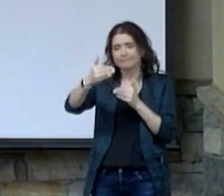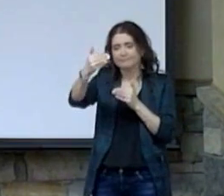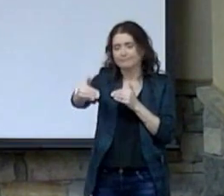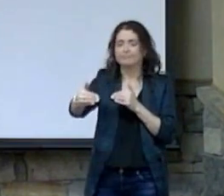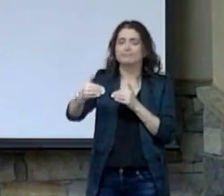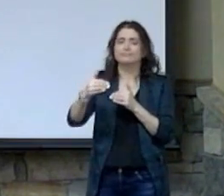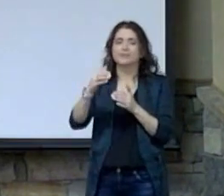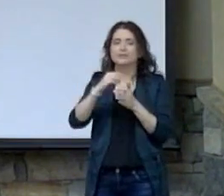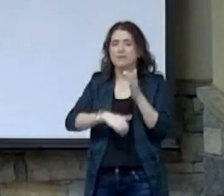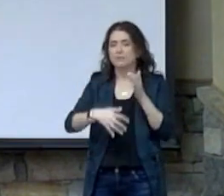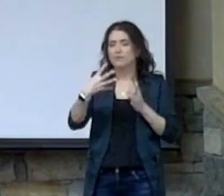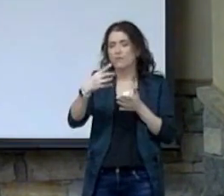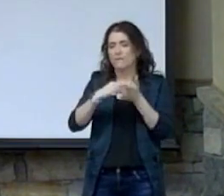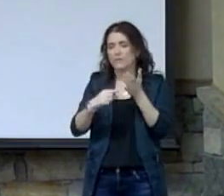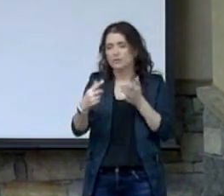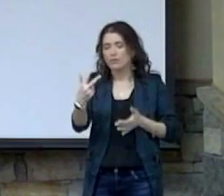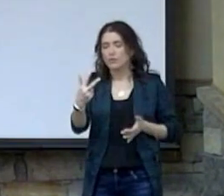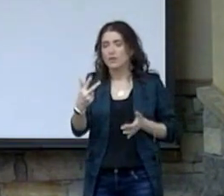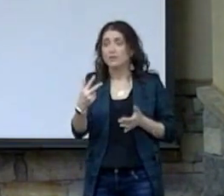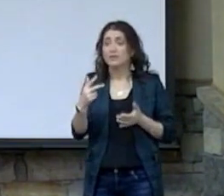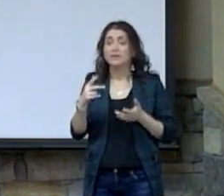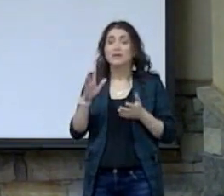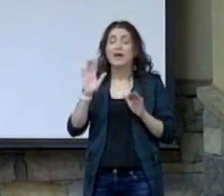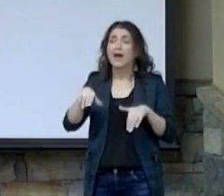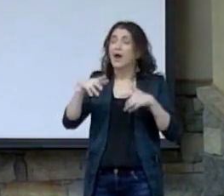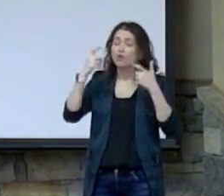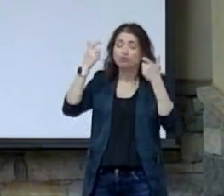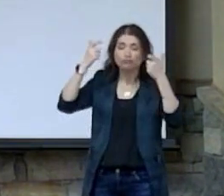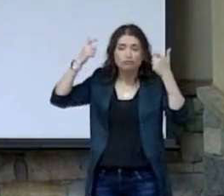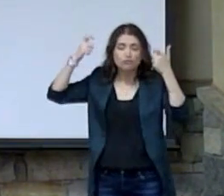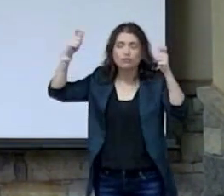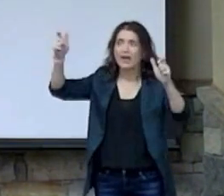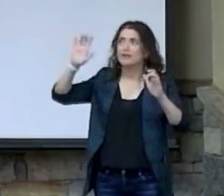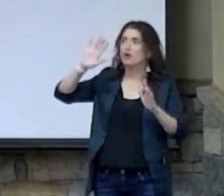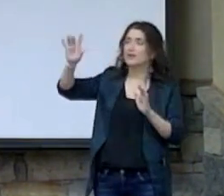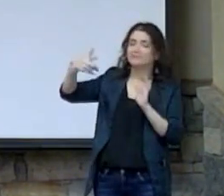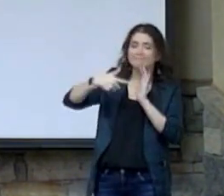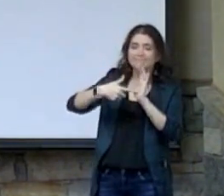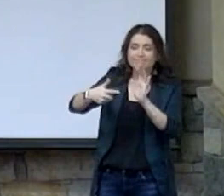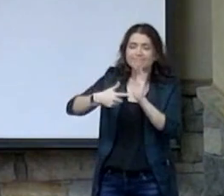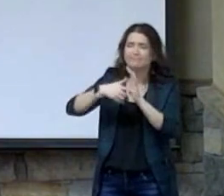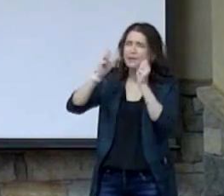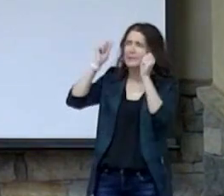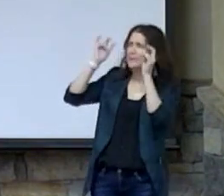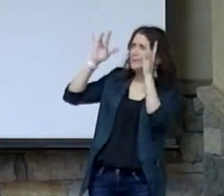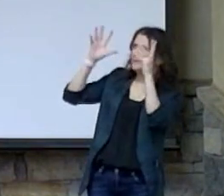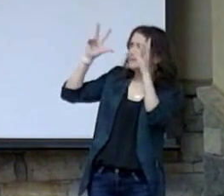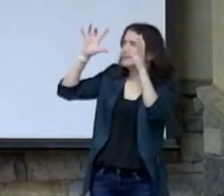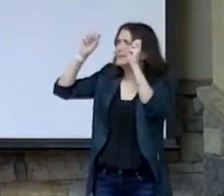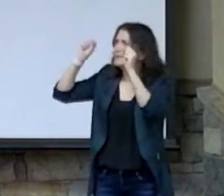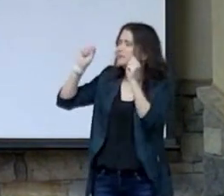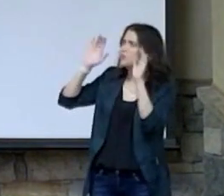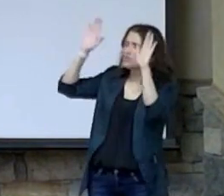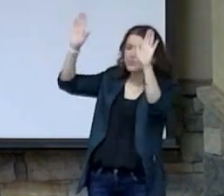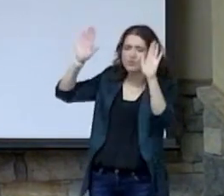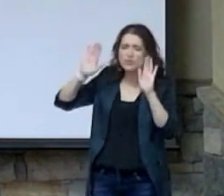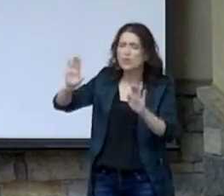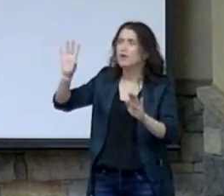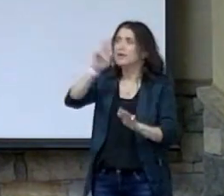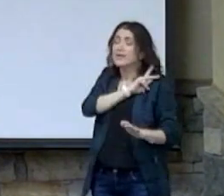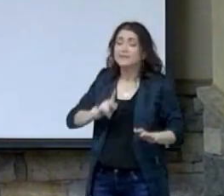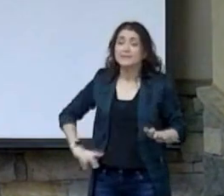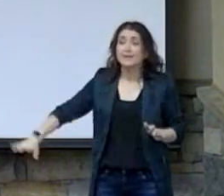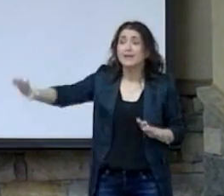3. How great are His signs, how mighty His wonders. His kingdom is an